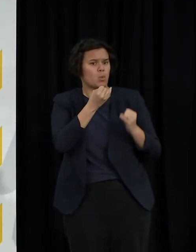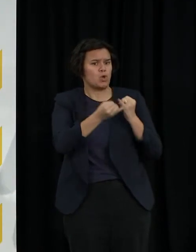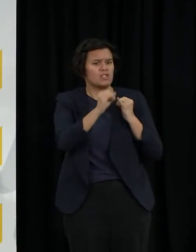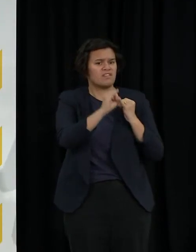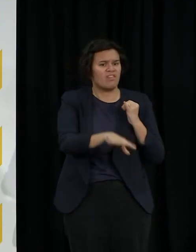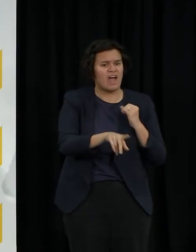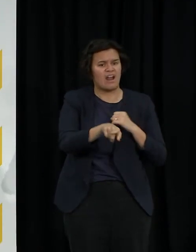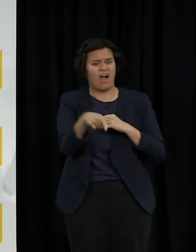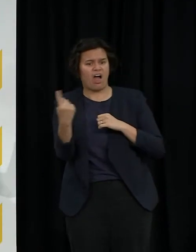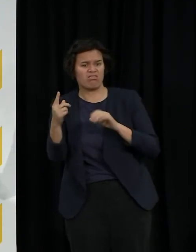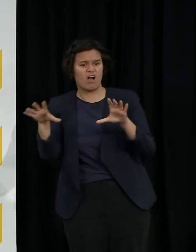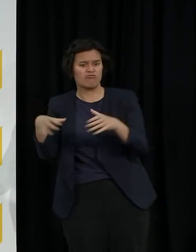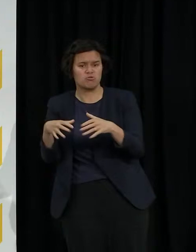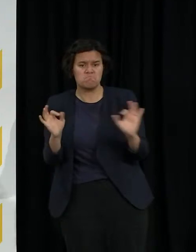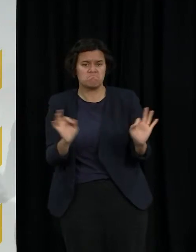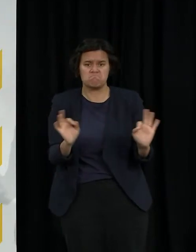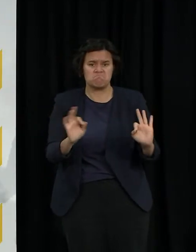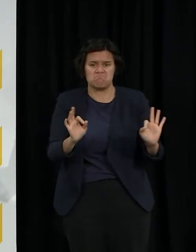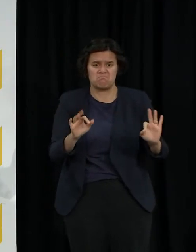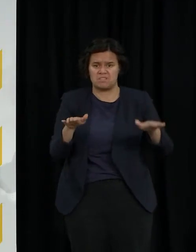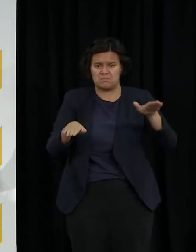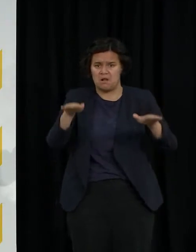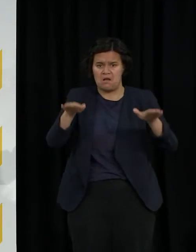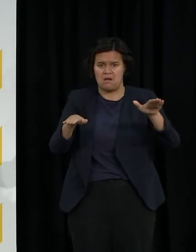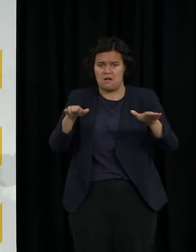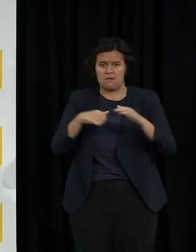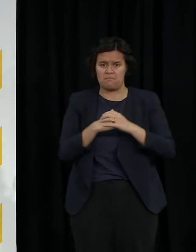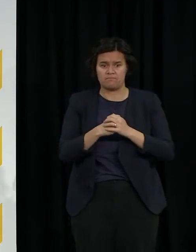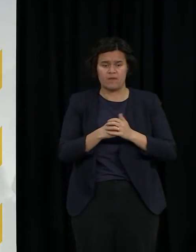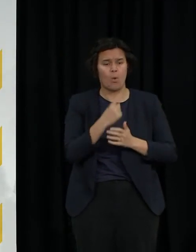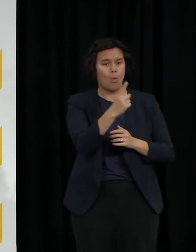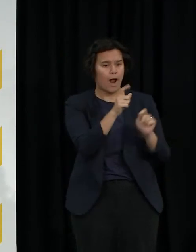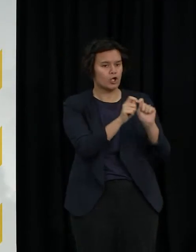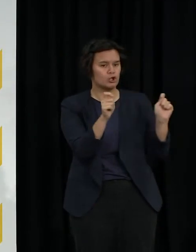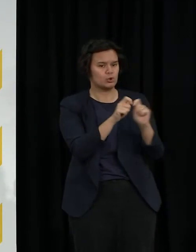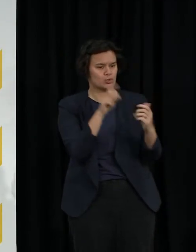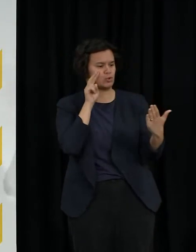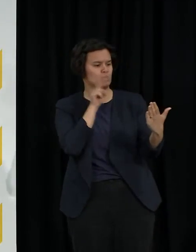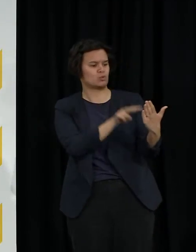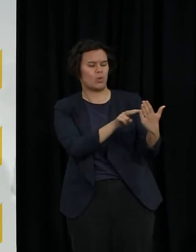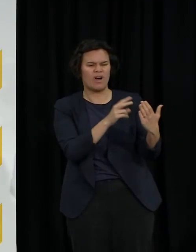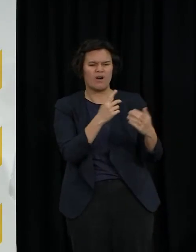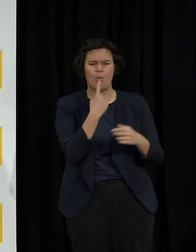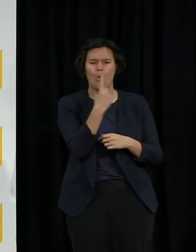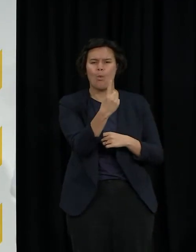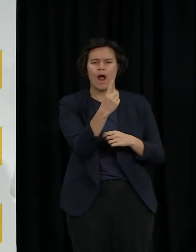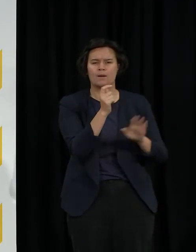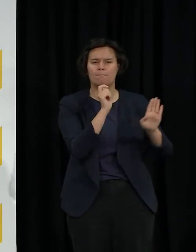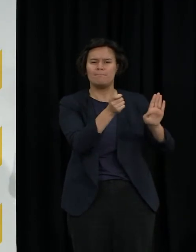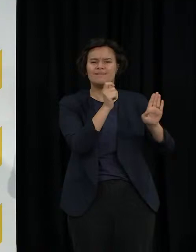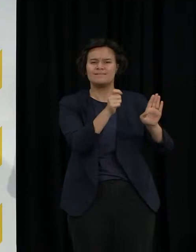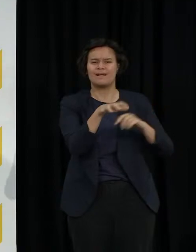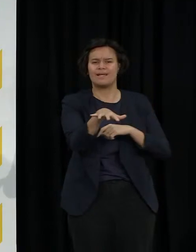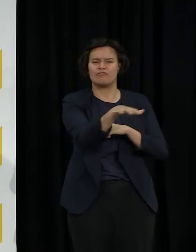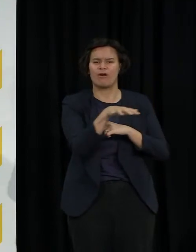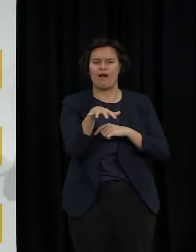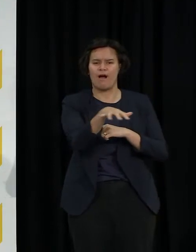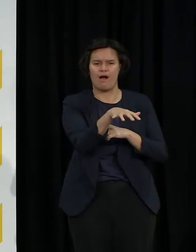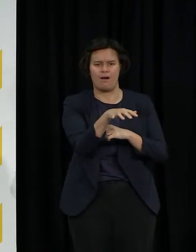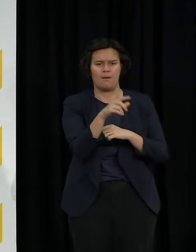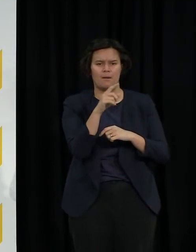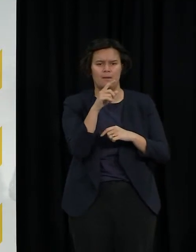here from one media outlet that indicated that there might be an issue with a construction site. Haven't been able to confirm that. We don't have